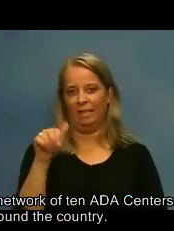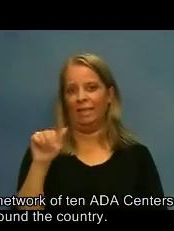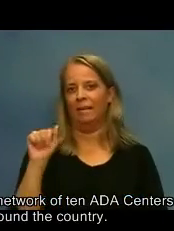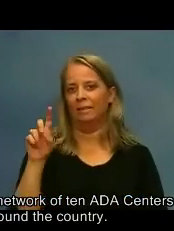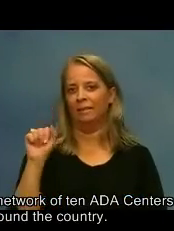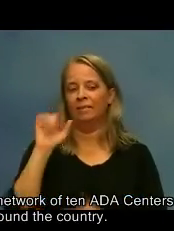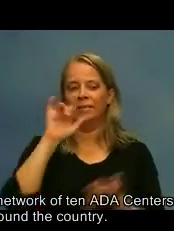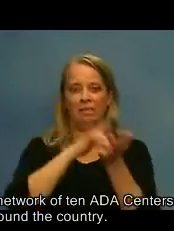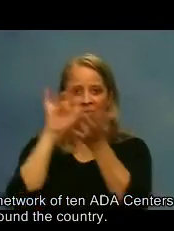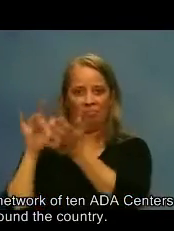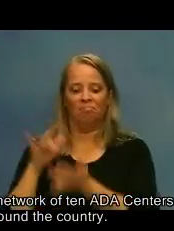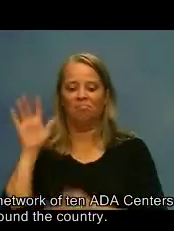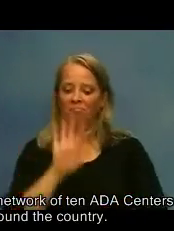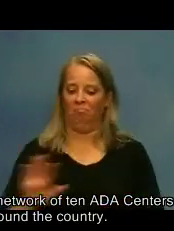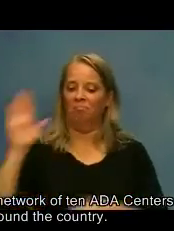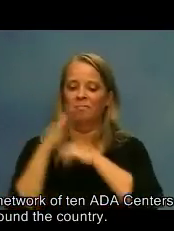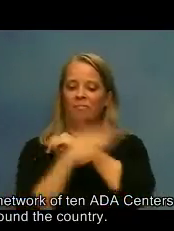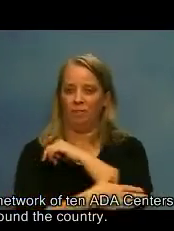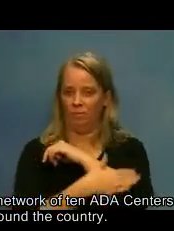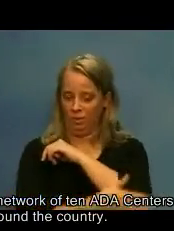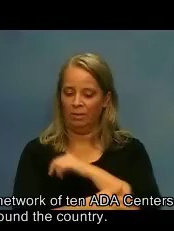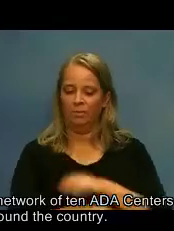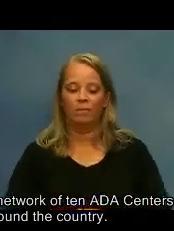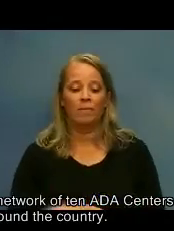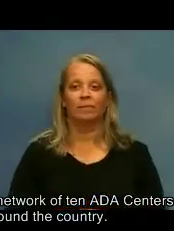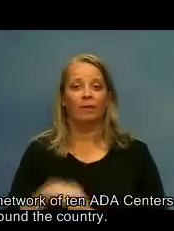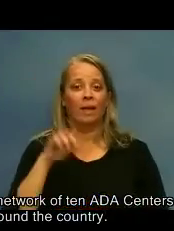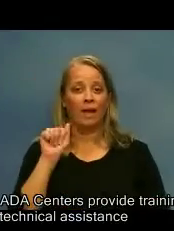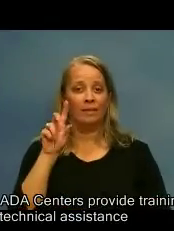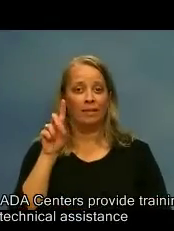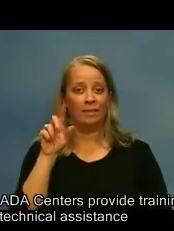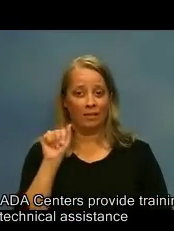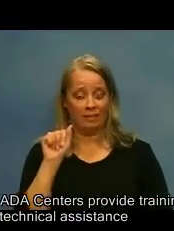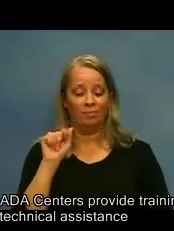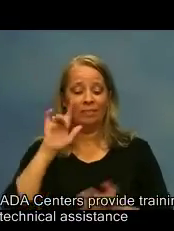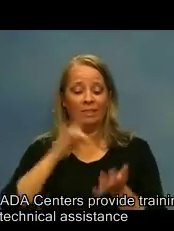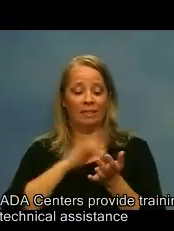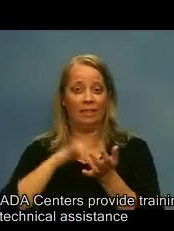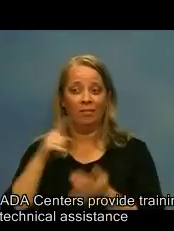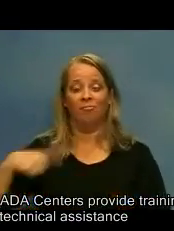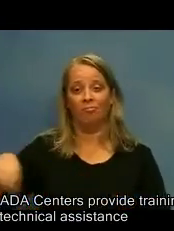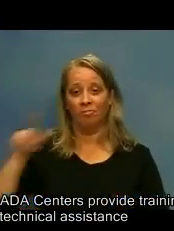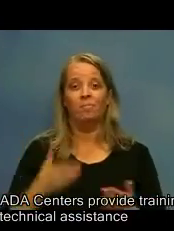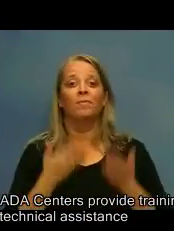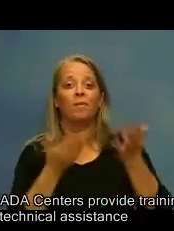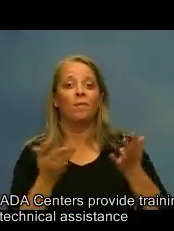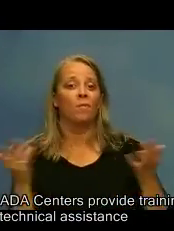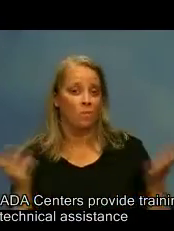A network of 10 ADA Centers around the country. The ADA Centers provide training